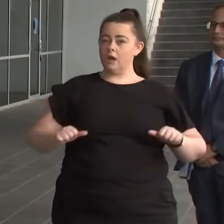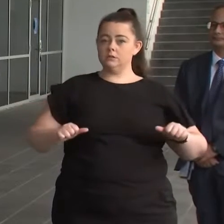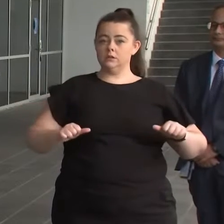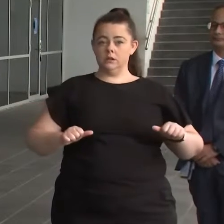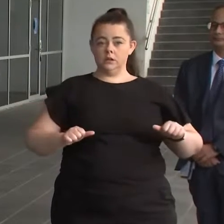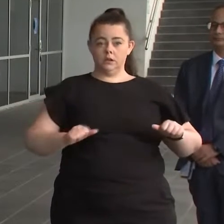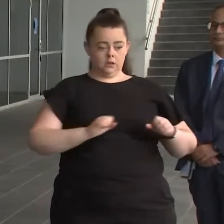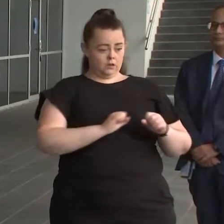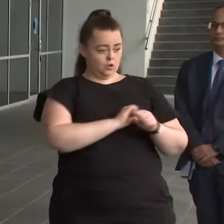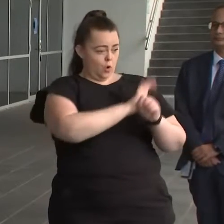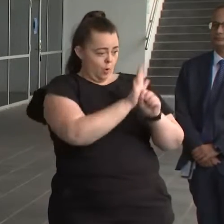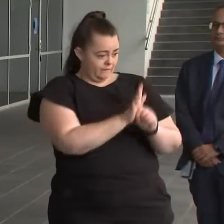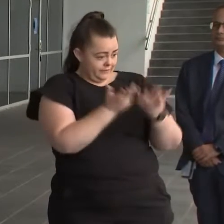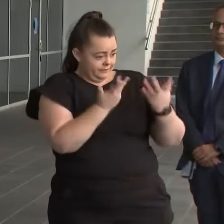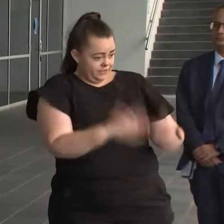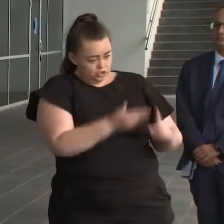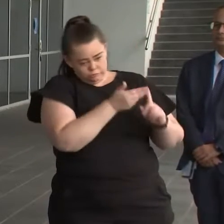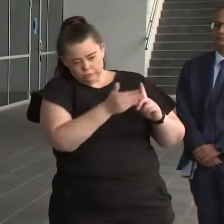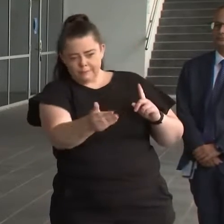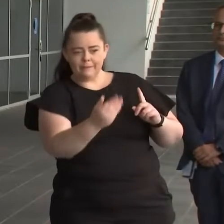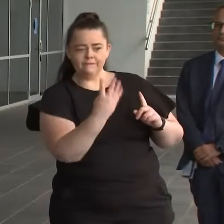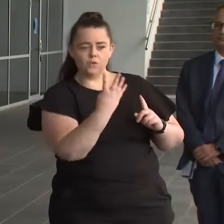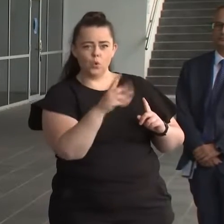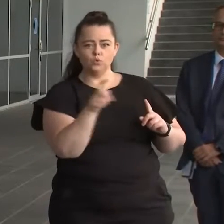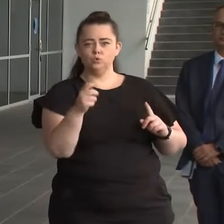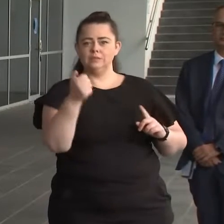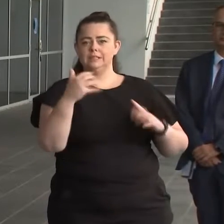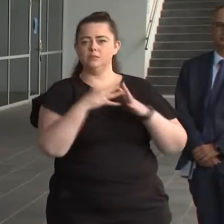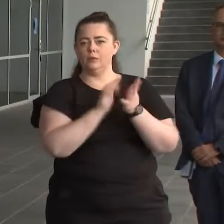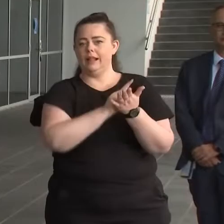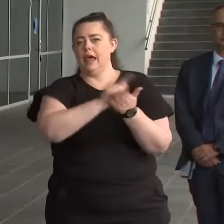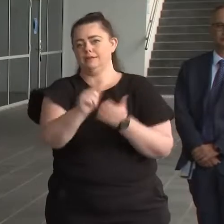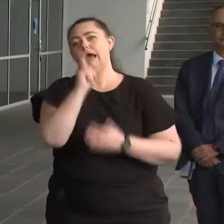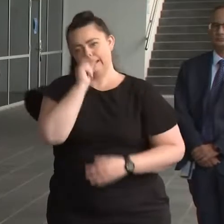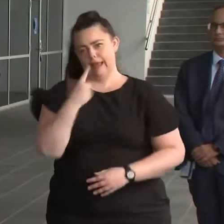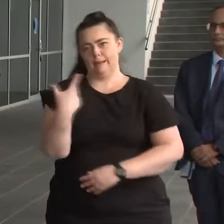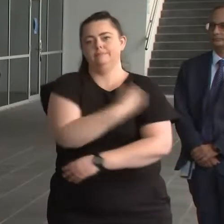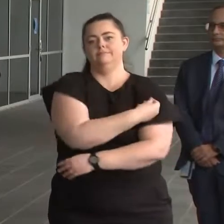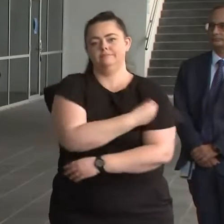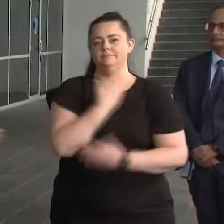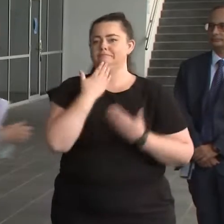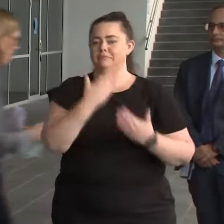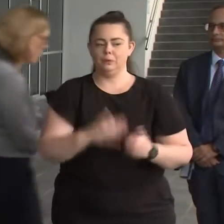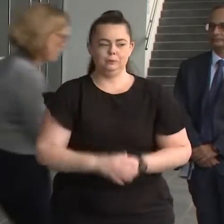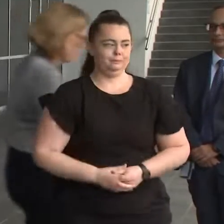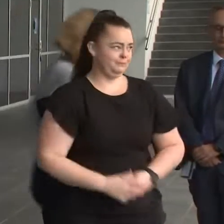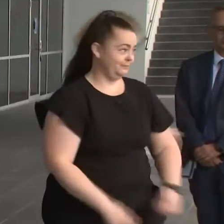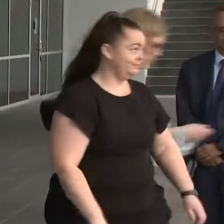4 weeks after you've had your infection. So thank you.